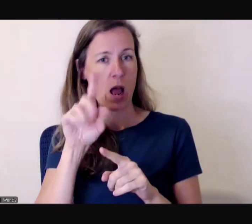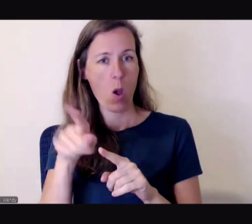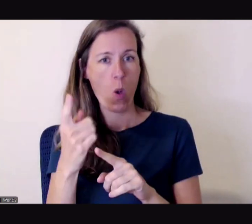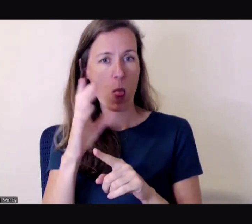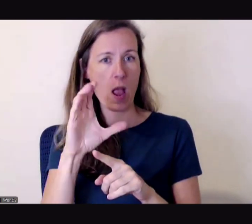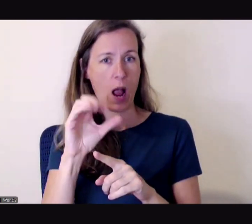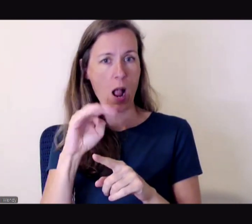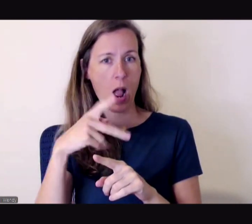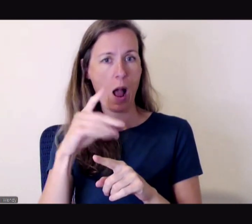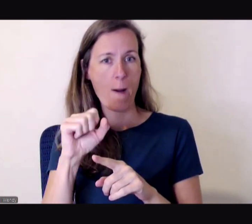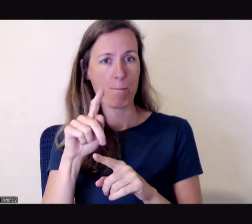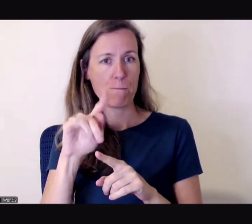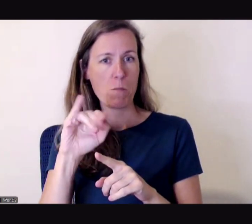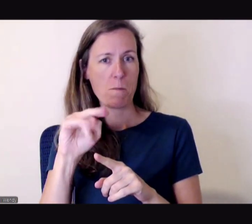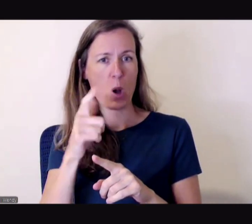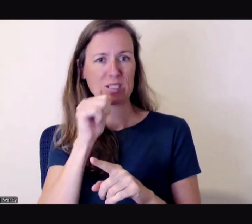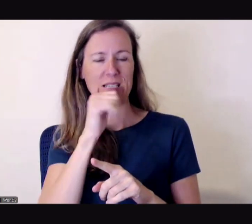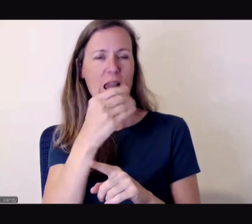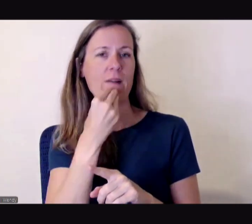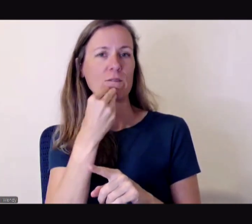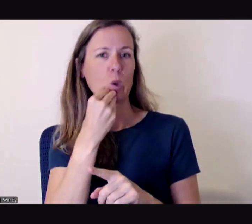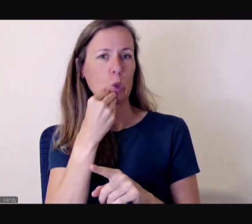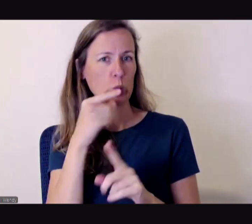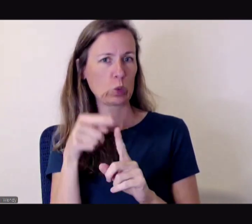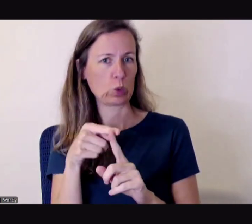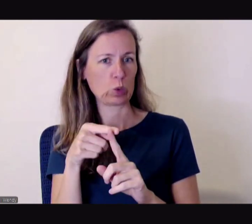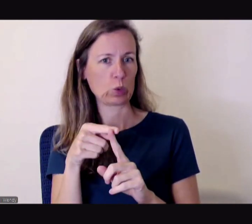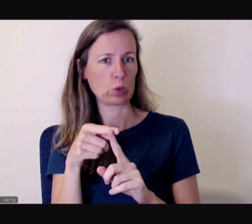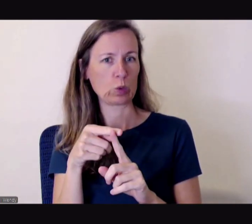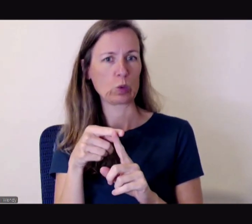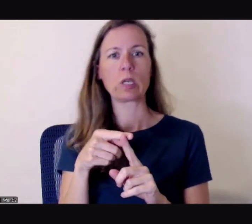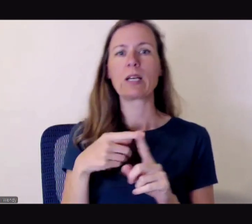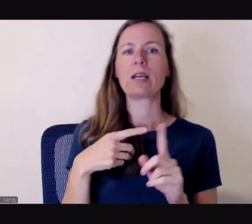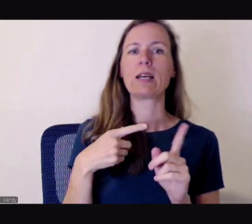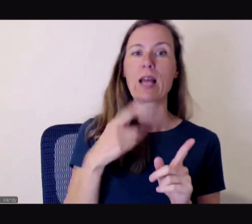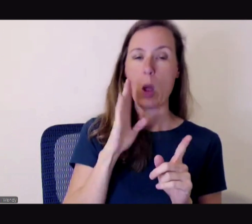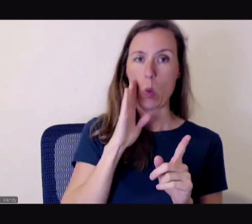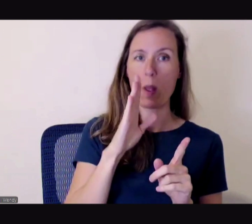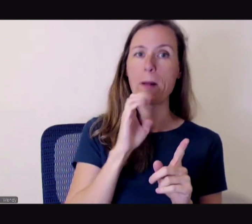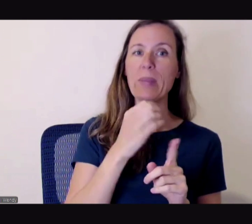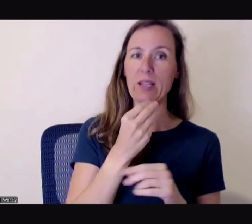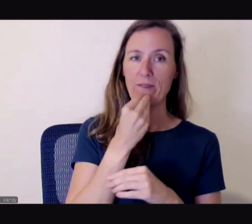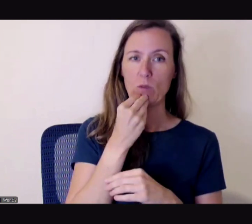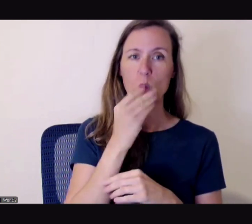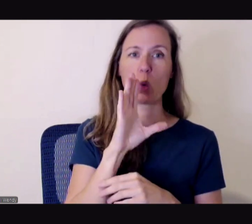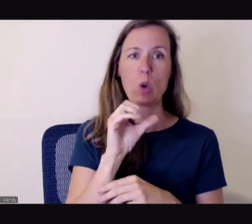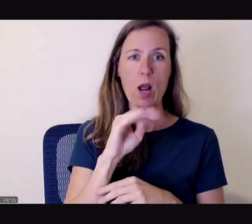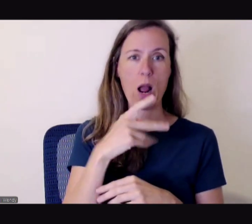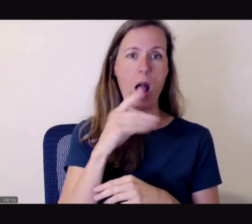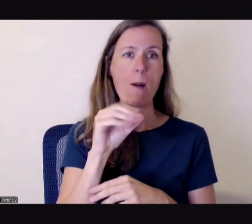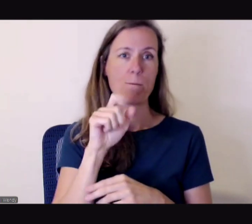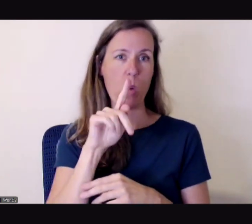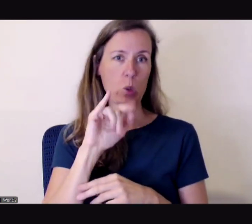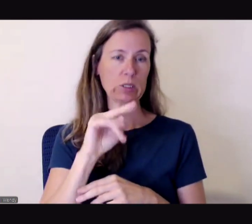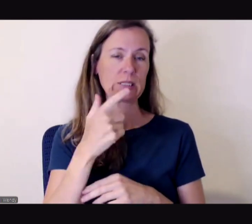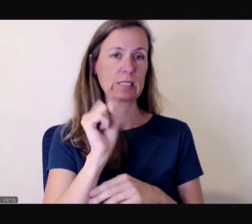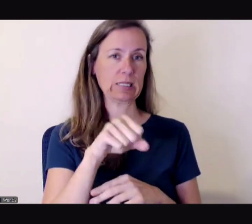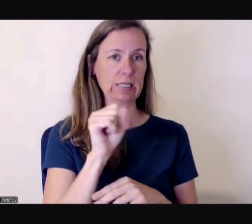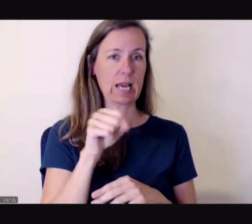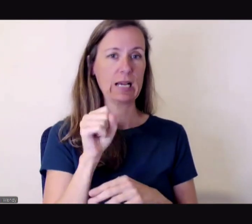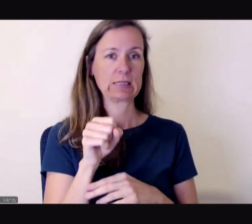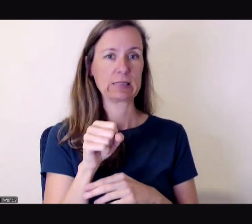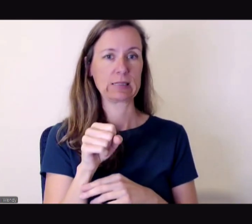So it will be food composting. Is it only food composting? Yes. So it's the program I'm